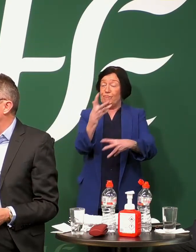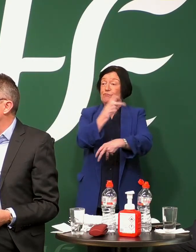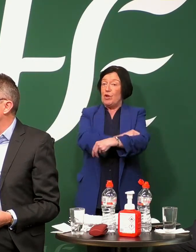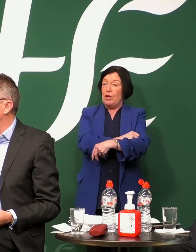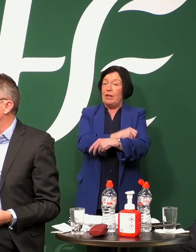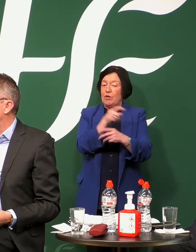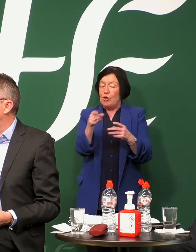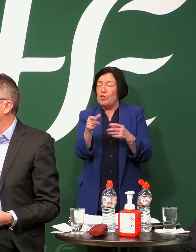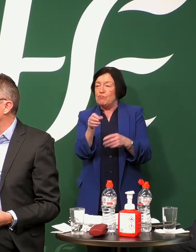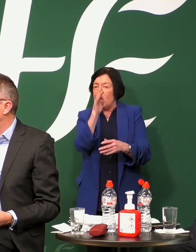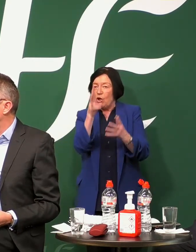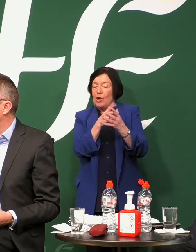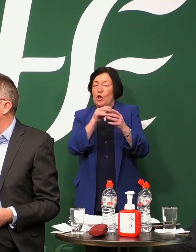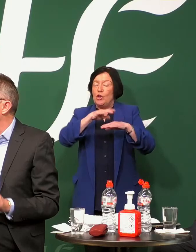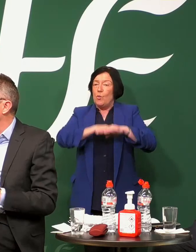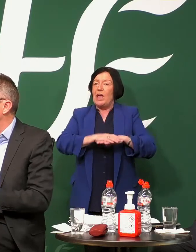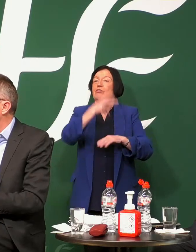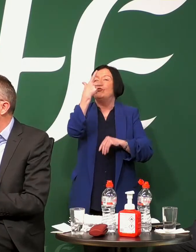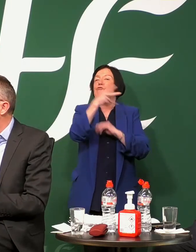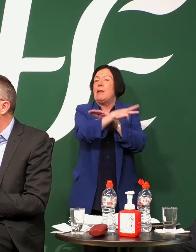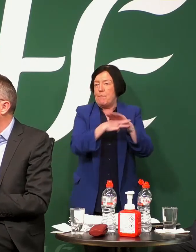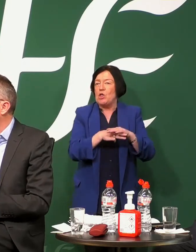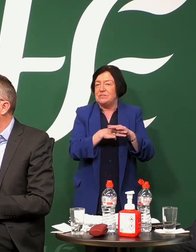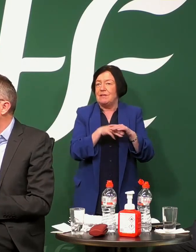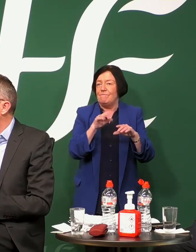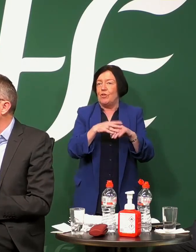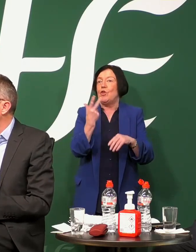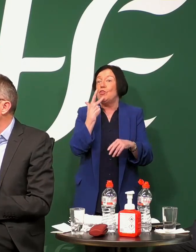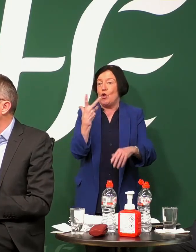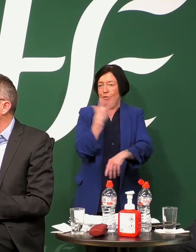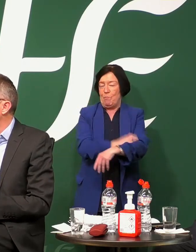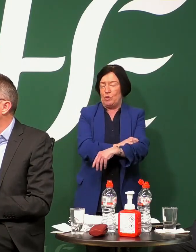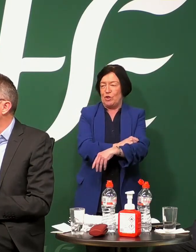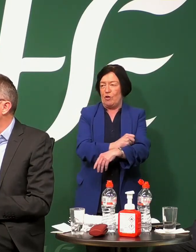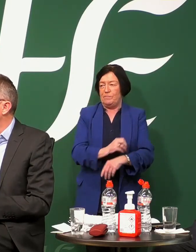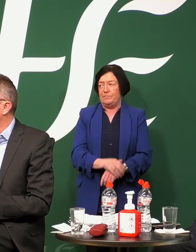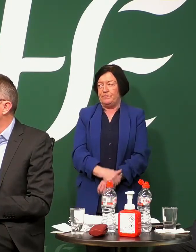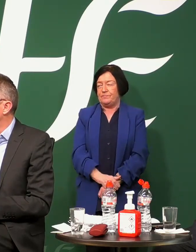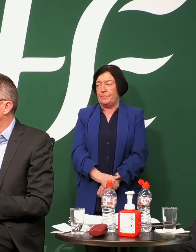breakthrough infection, you wait 3 months before the booster.